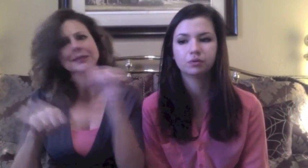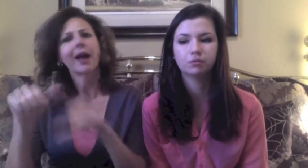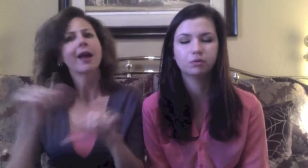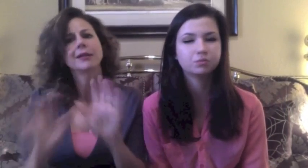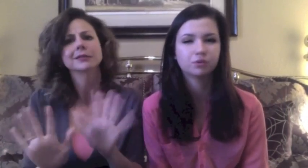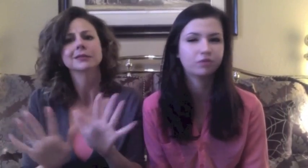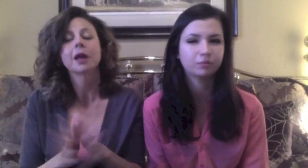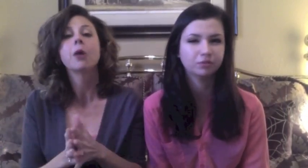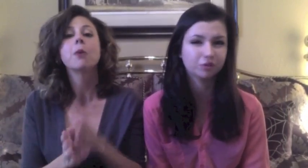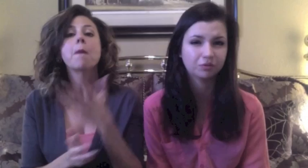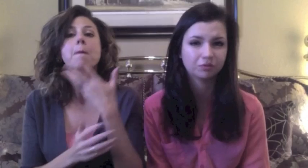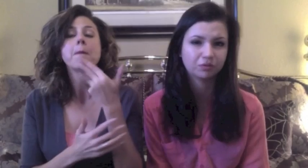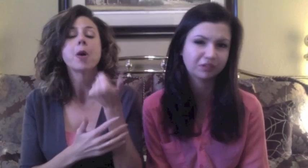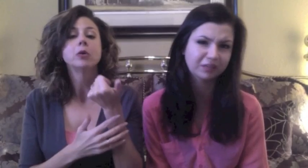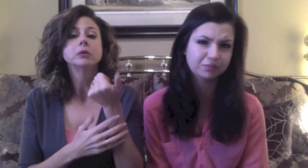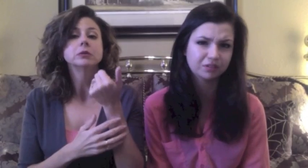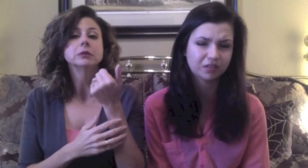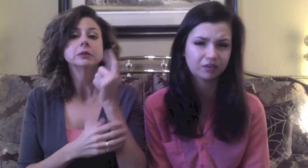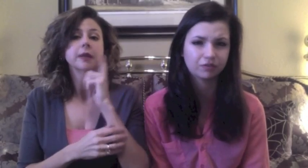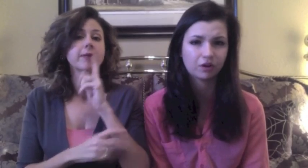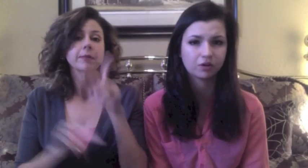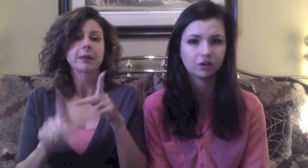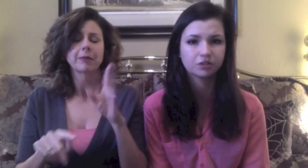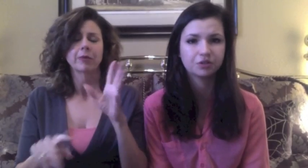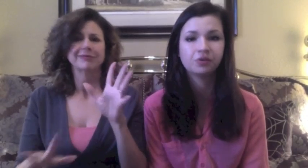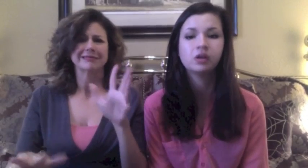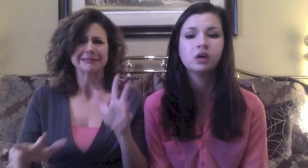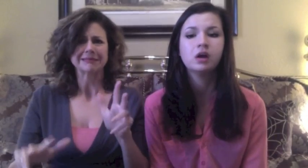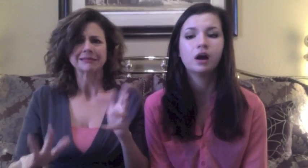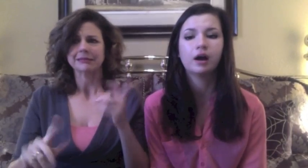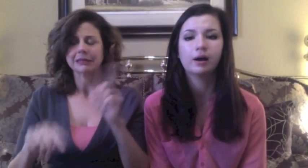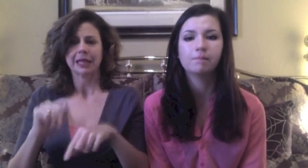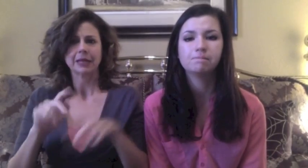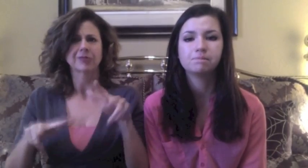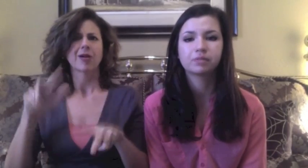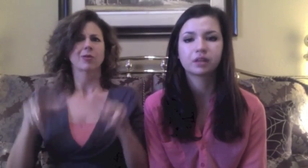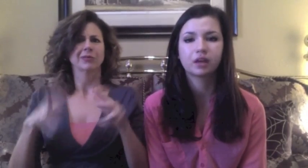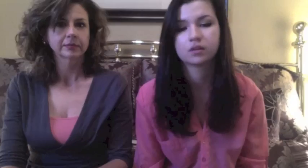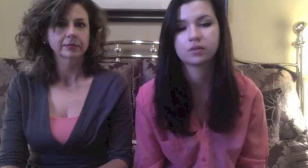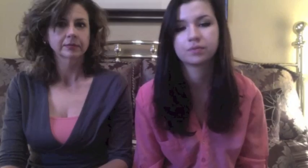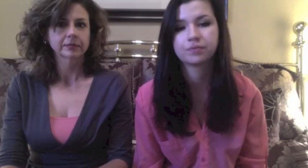And so most deaf people don't read lips, and it's kind of awkward and hard to do.